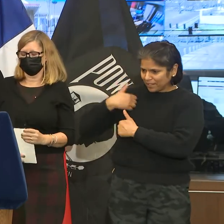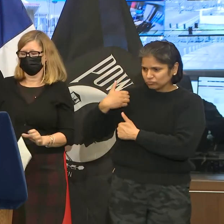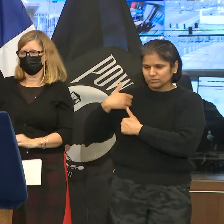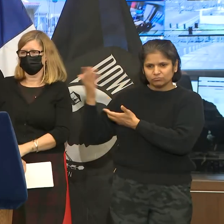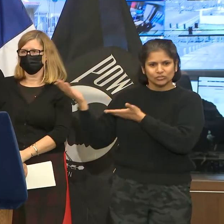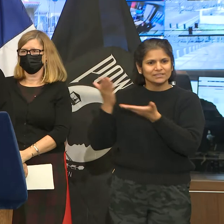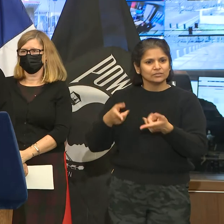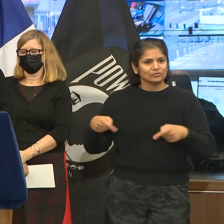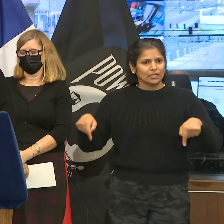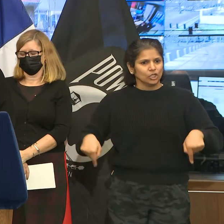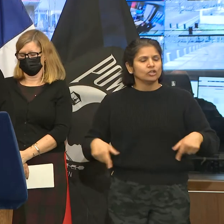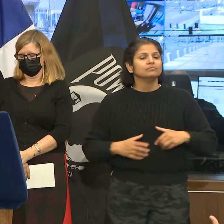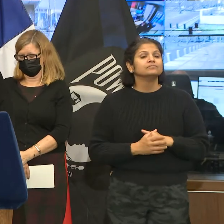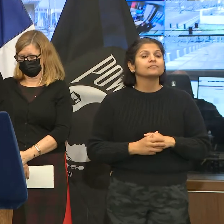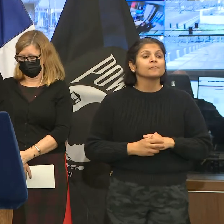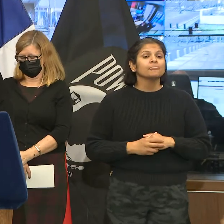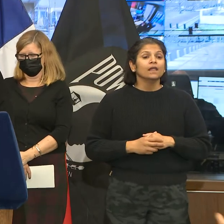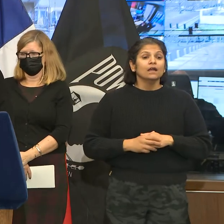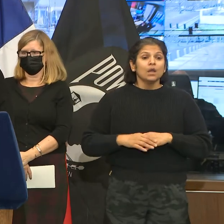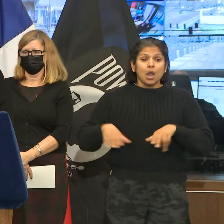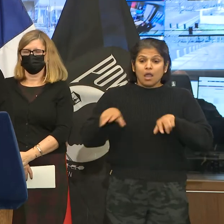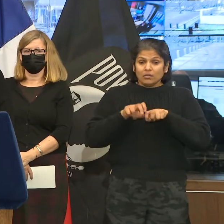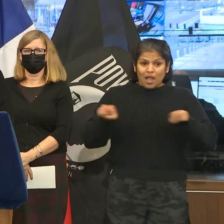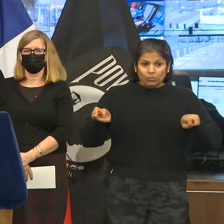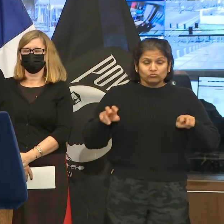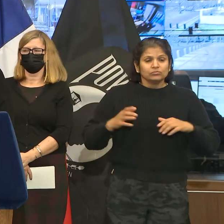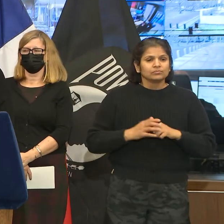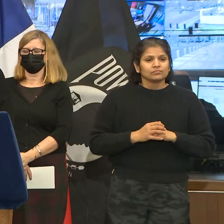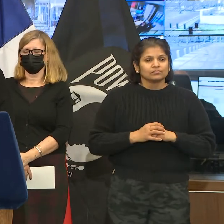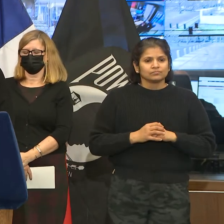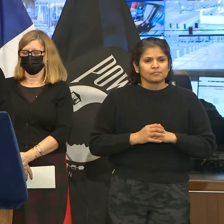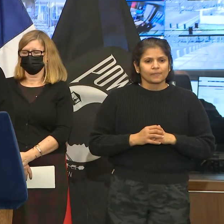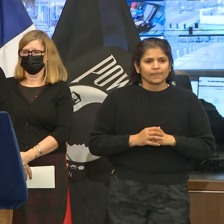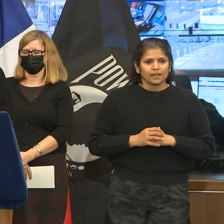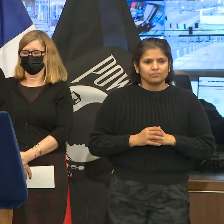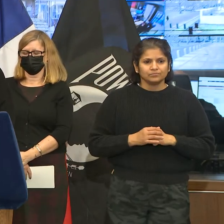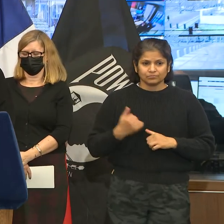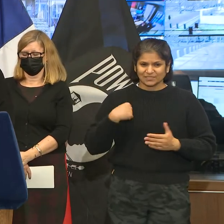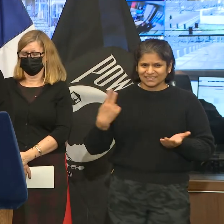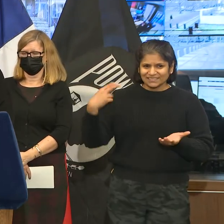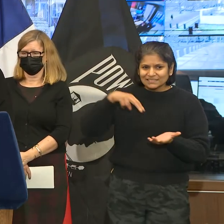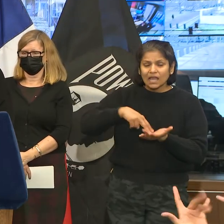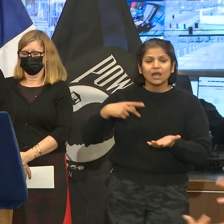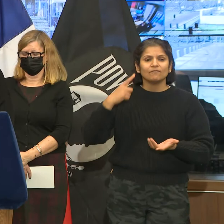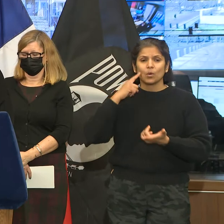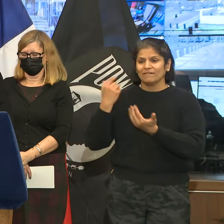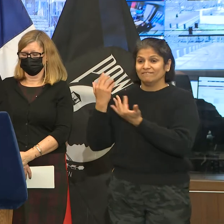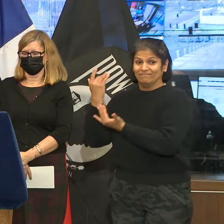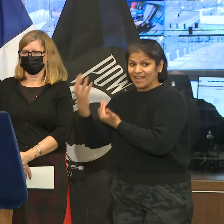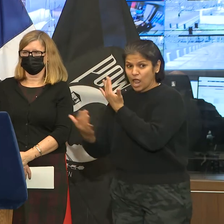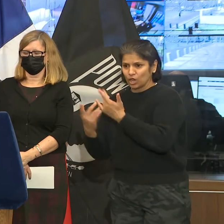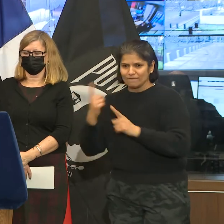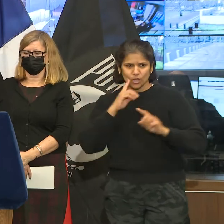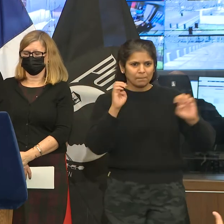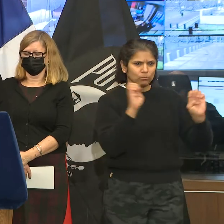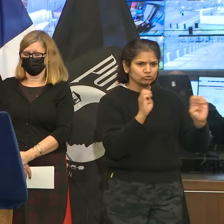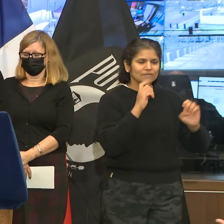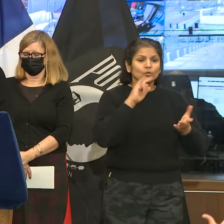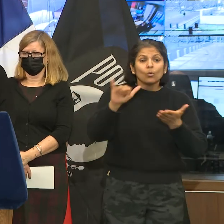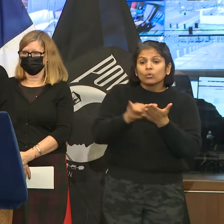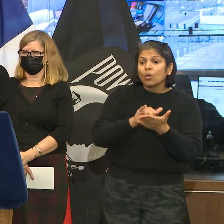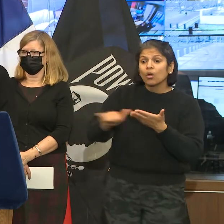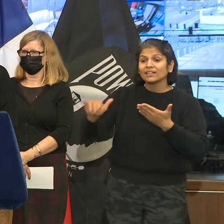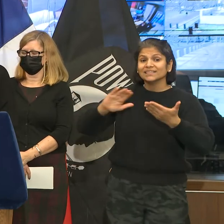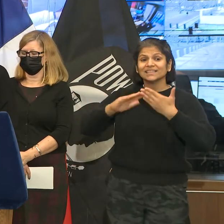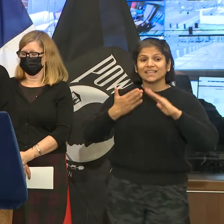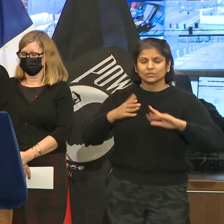chair of Fire and Emergency Management Committee for the New York City Council. I can tell you that I'm so impressed, Mr.